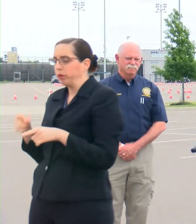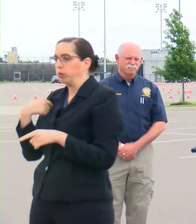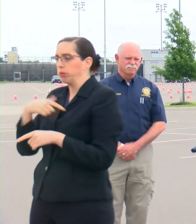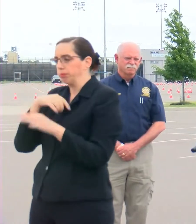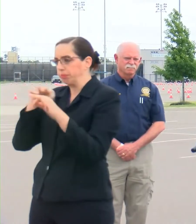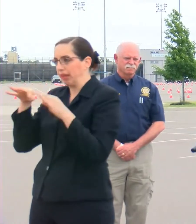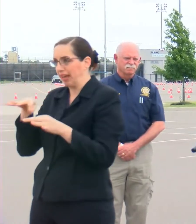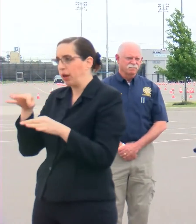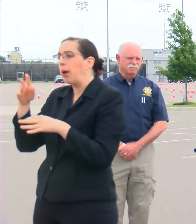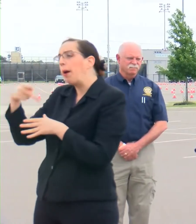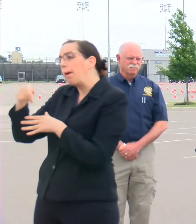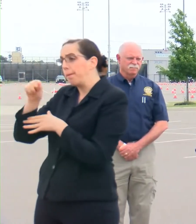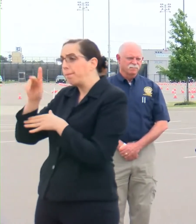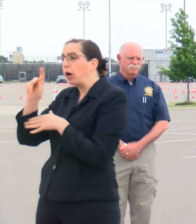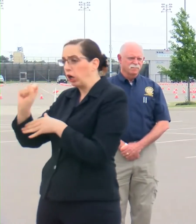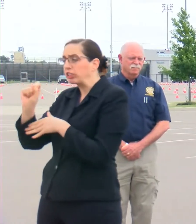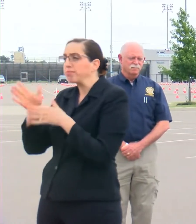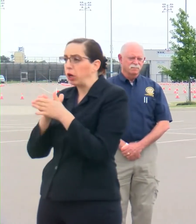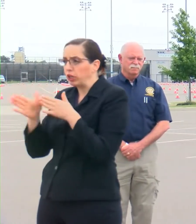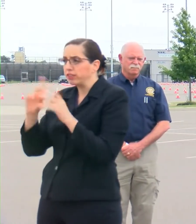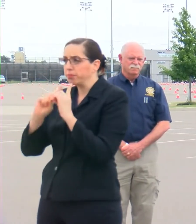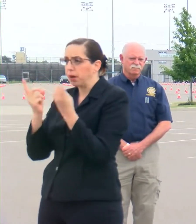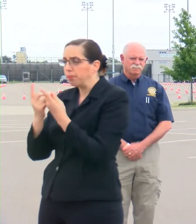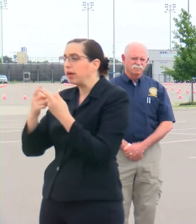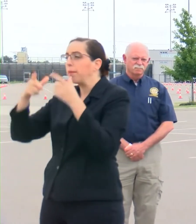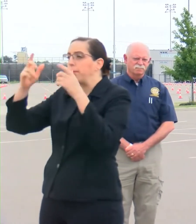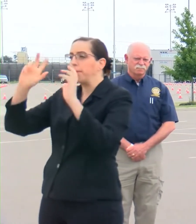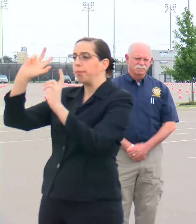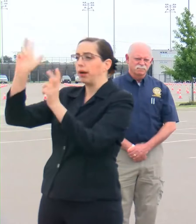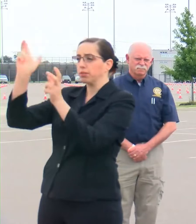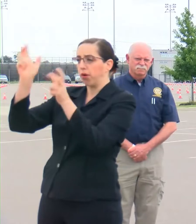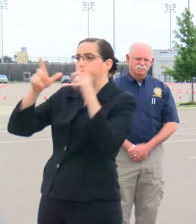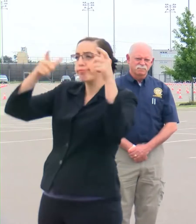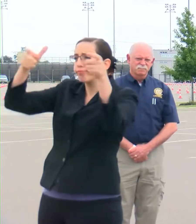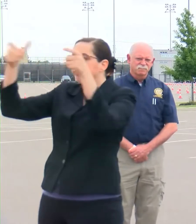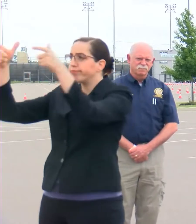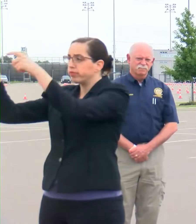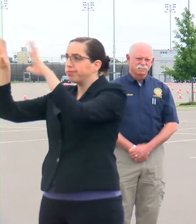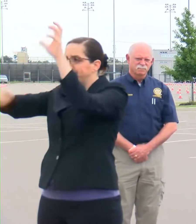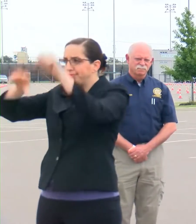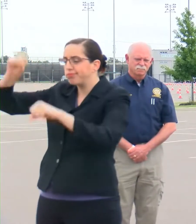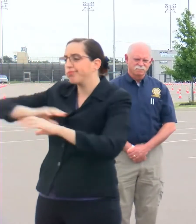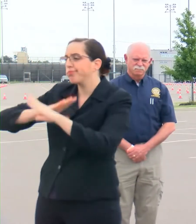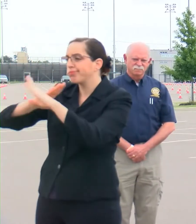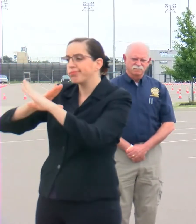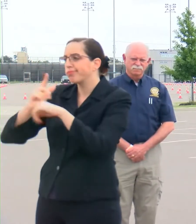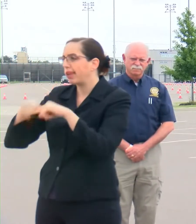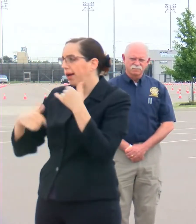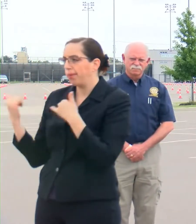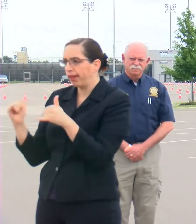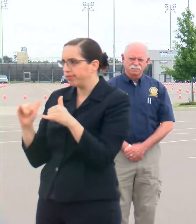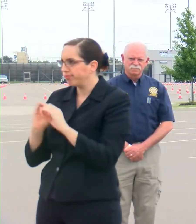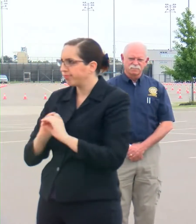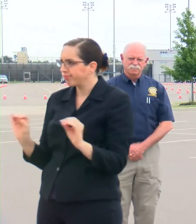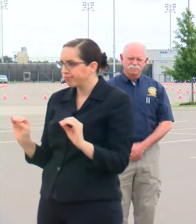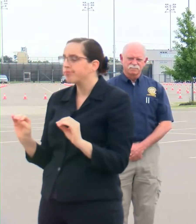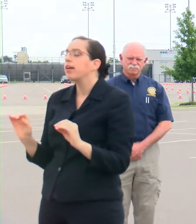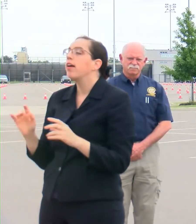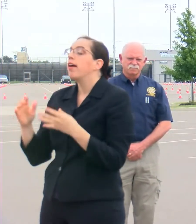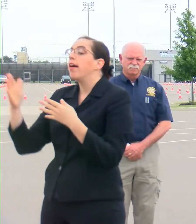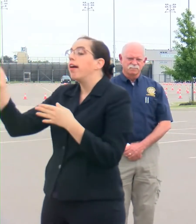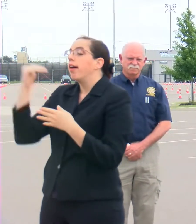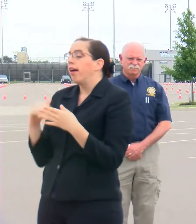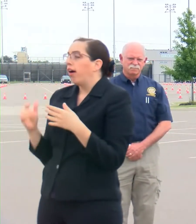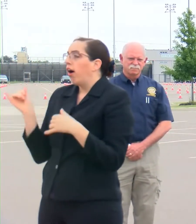instructed the Parks Department, for example, to take down the rims, the basketball rims, or to block off our basketball courts. And then we are